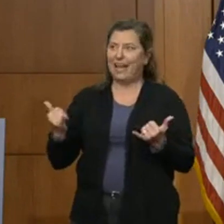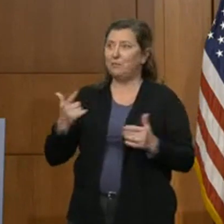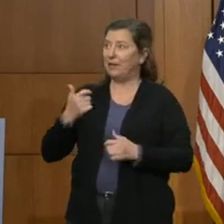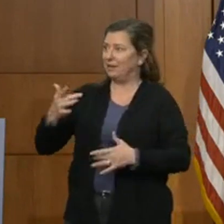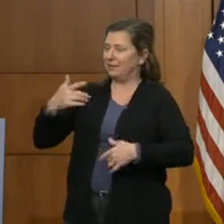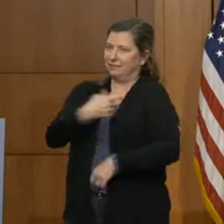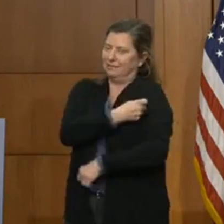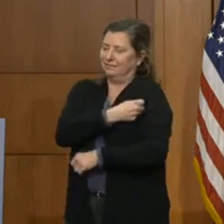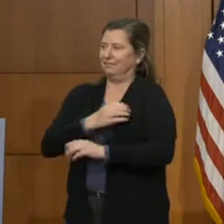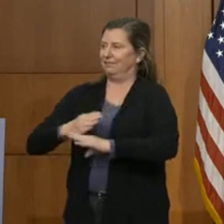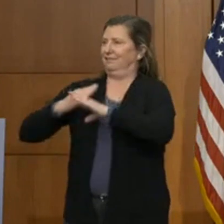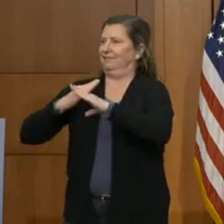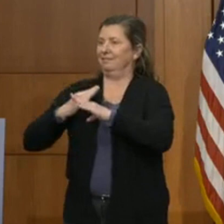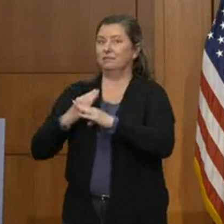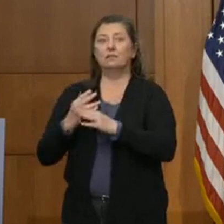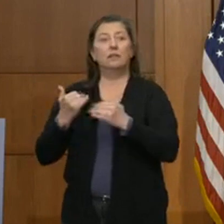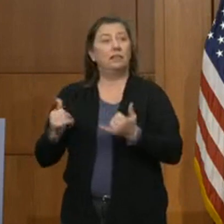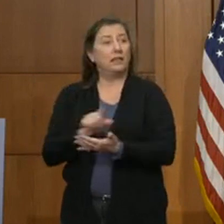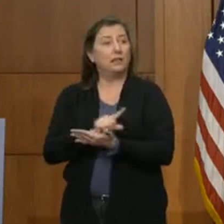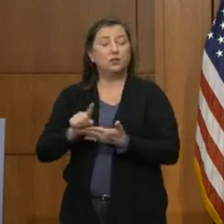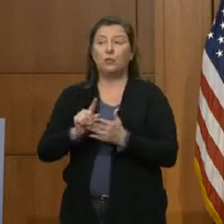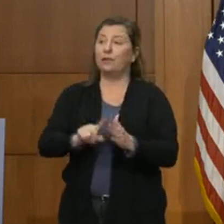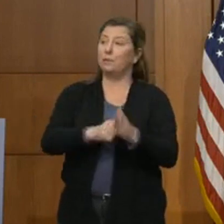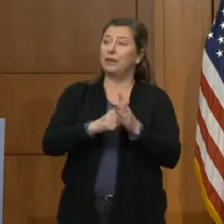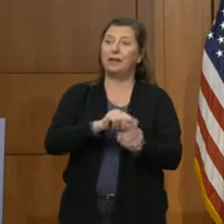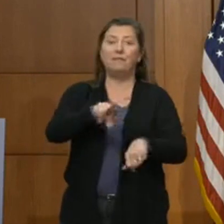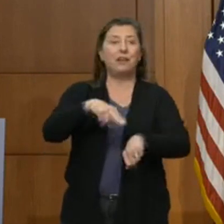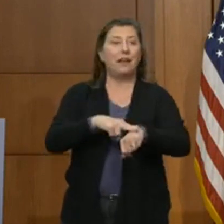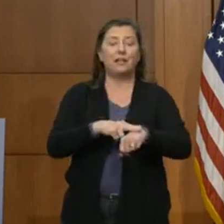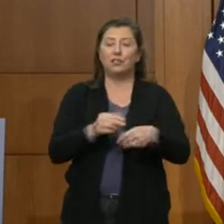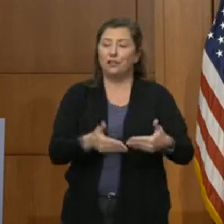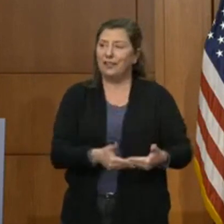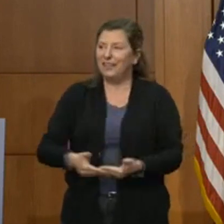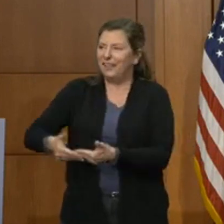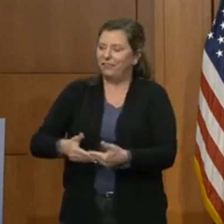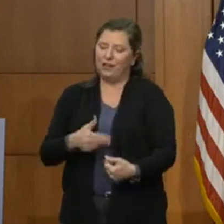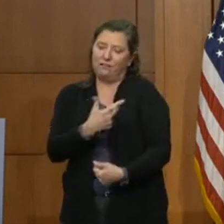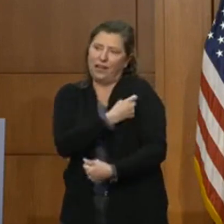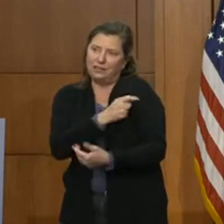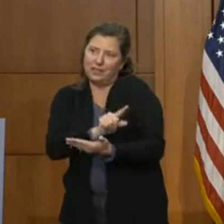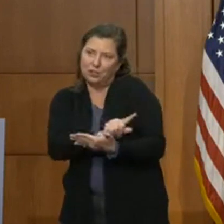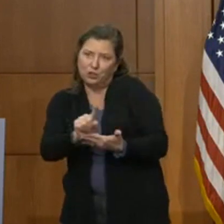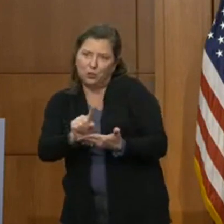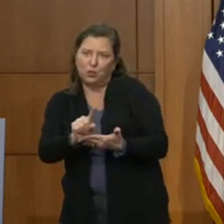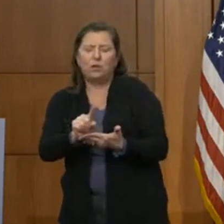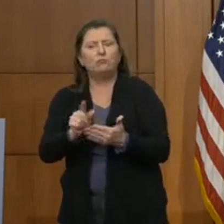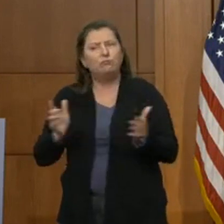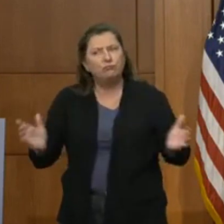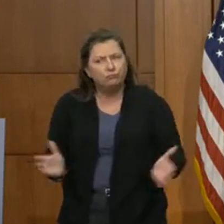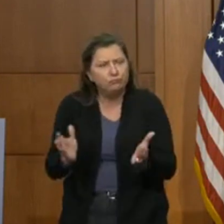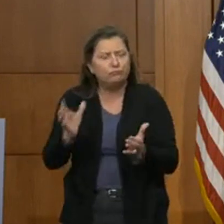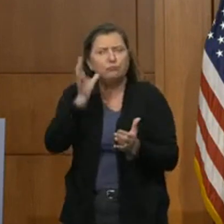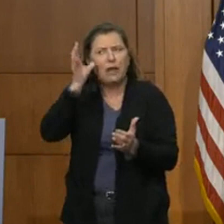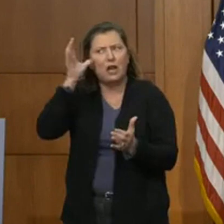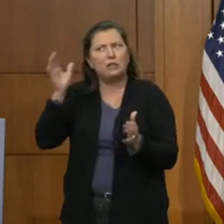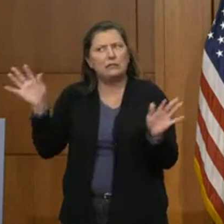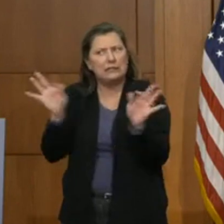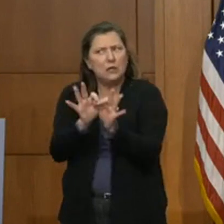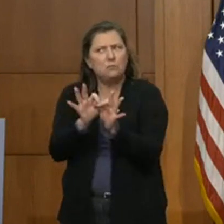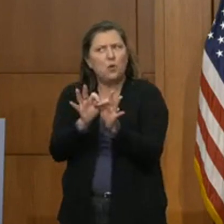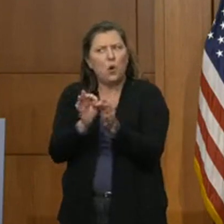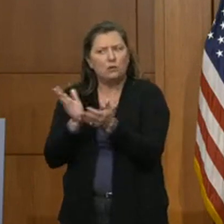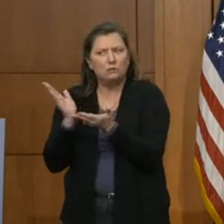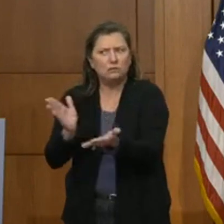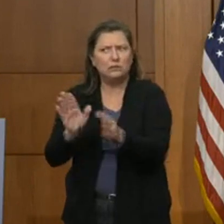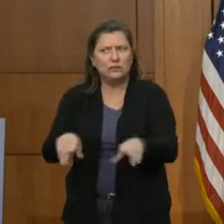Infant Vaccination Week, and I want to take this opportunity to strongly urge parents to keep up their children's